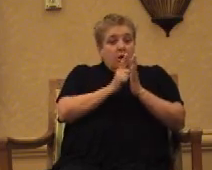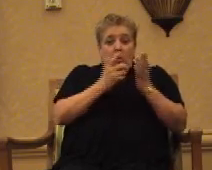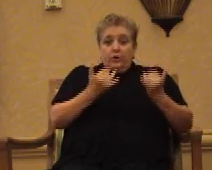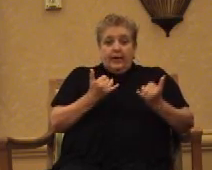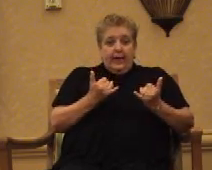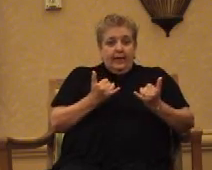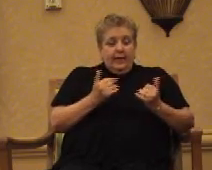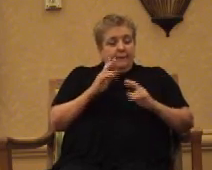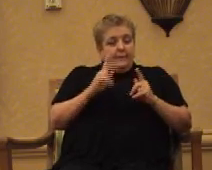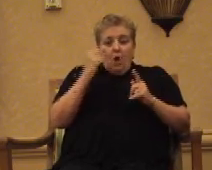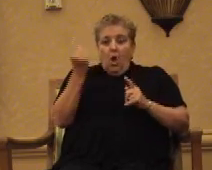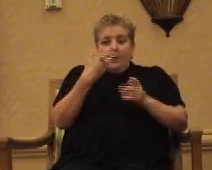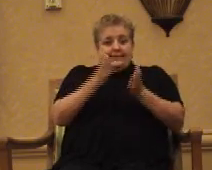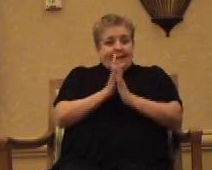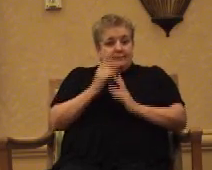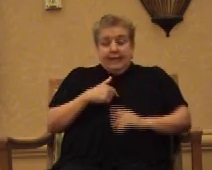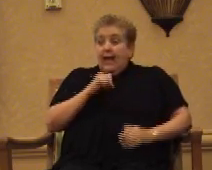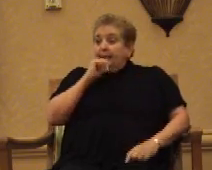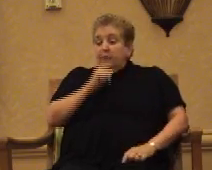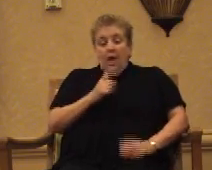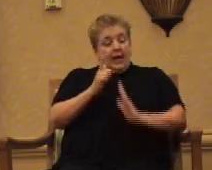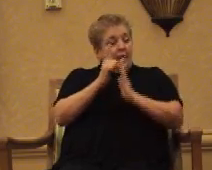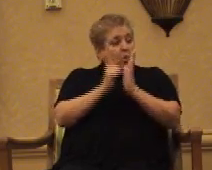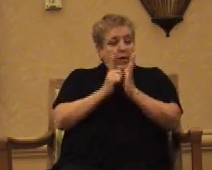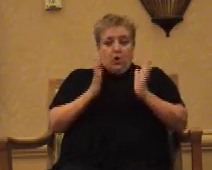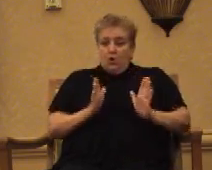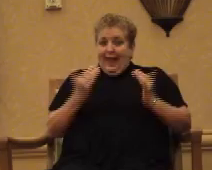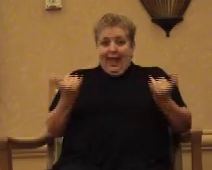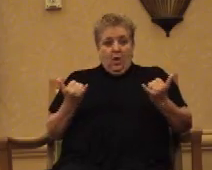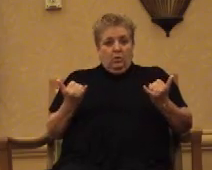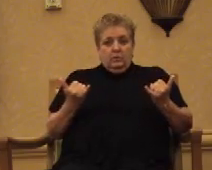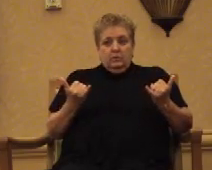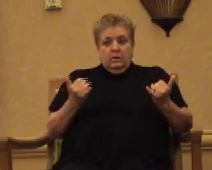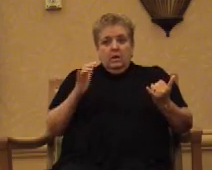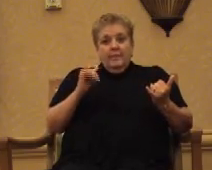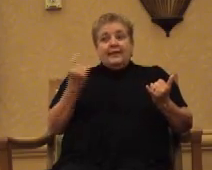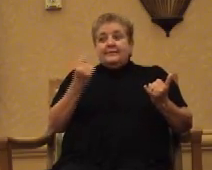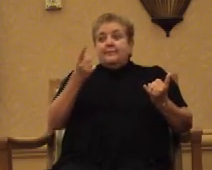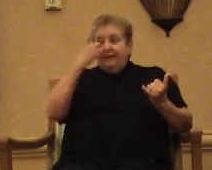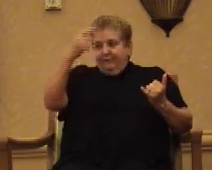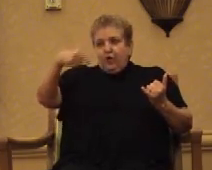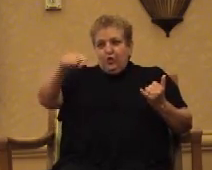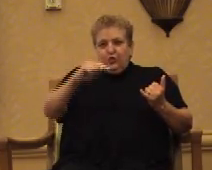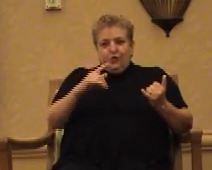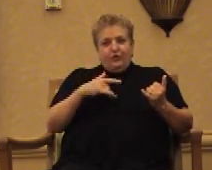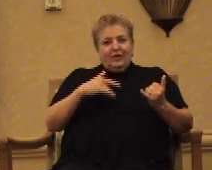I'm not a lawyer today, so that's something for you to be grateful for if you're having trouble today.